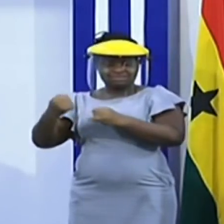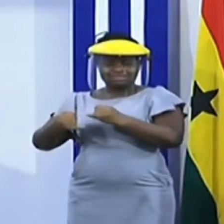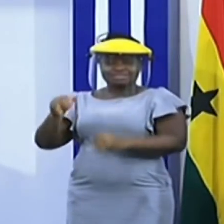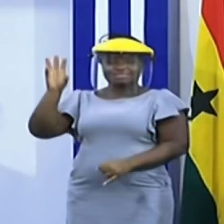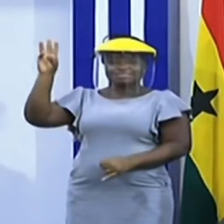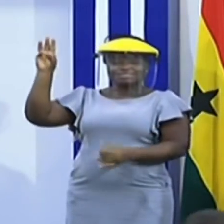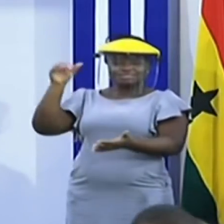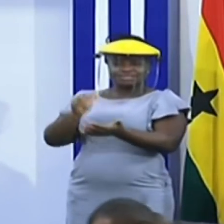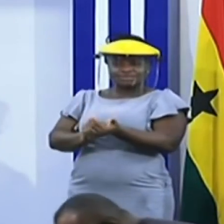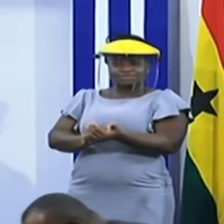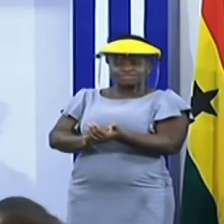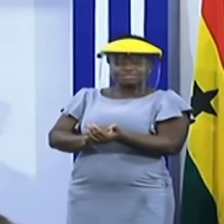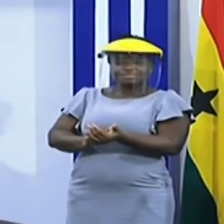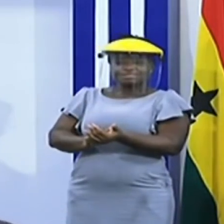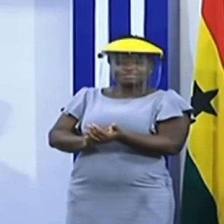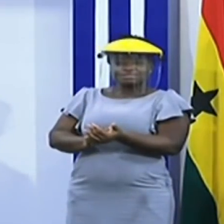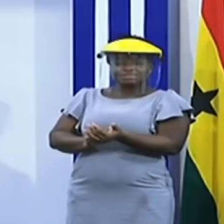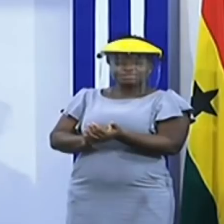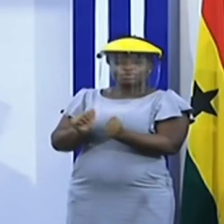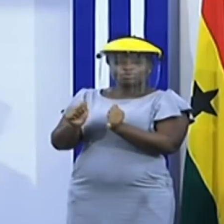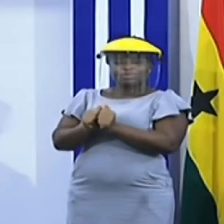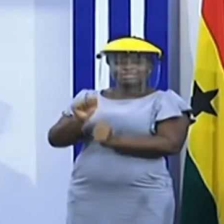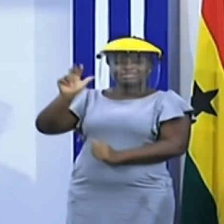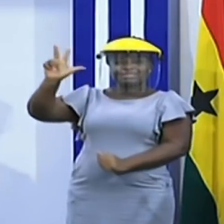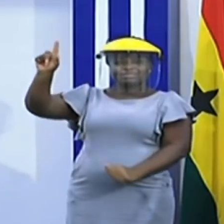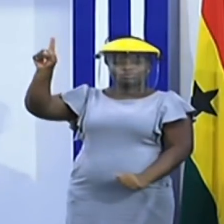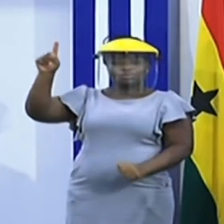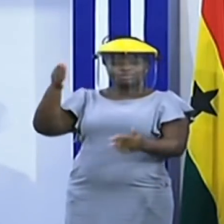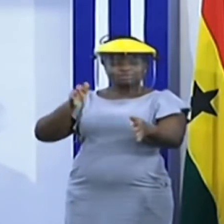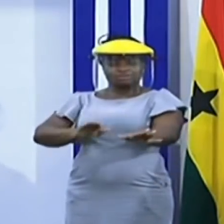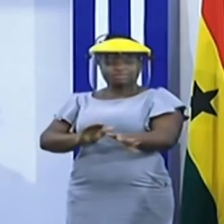6,269 cases with 31 deaths.